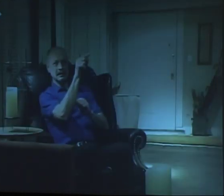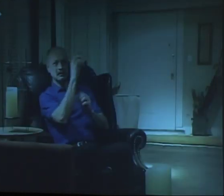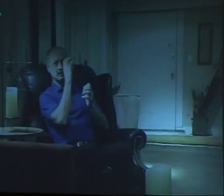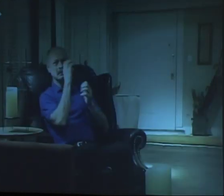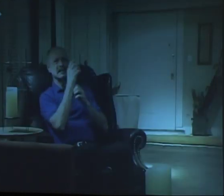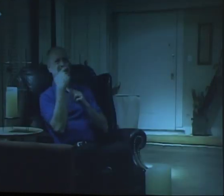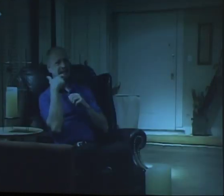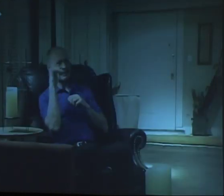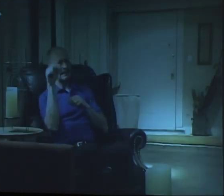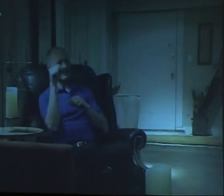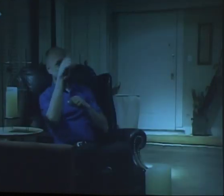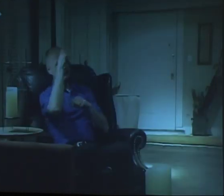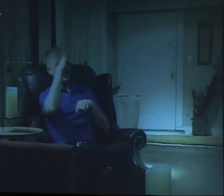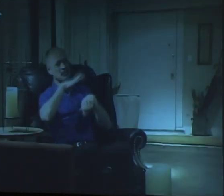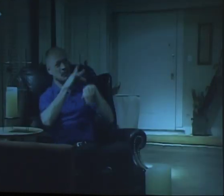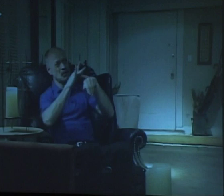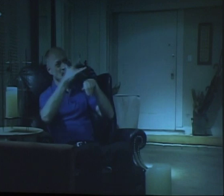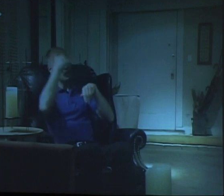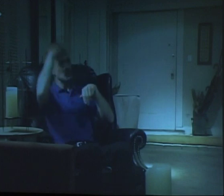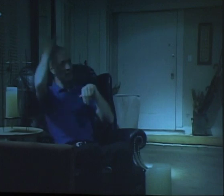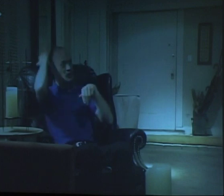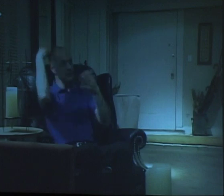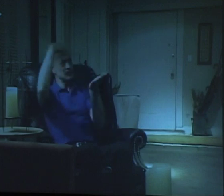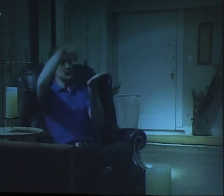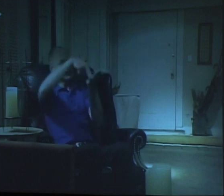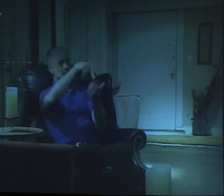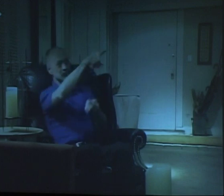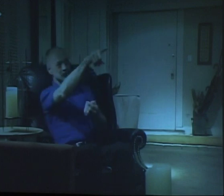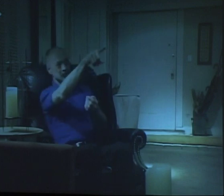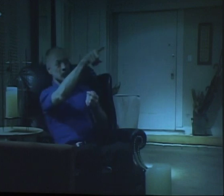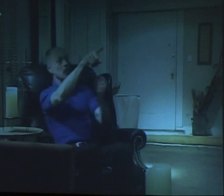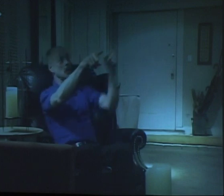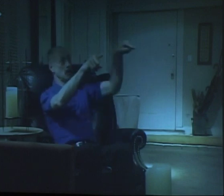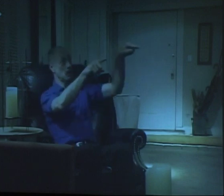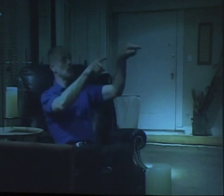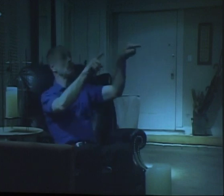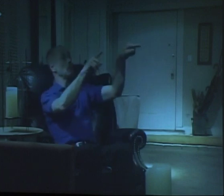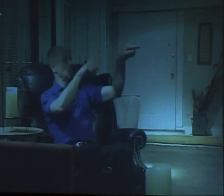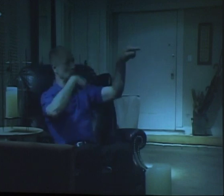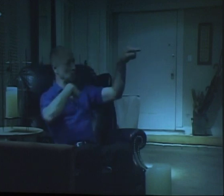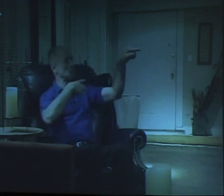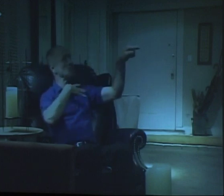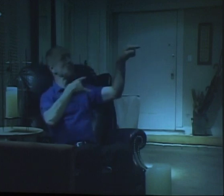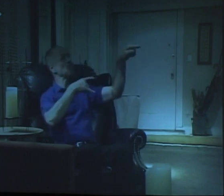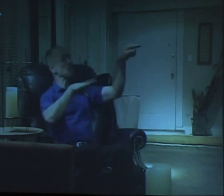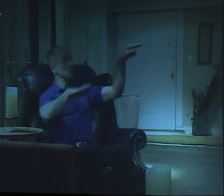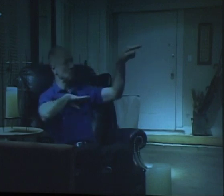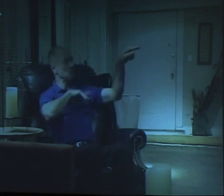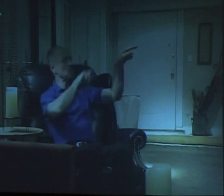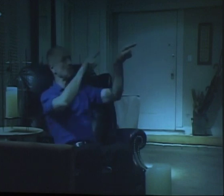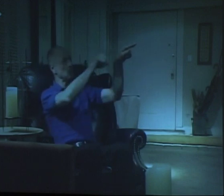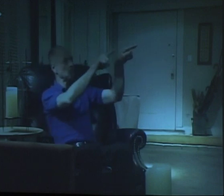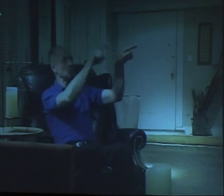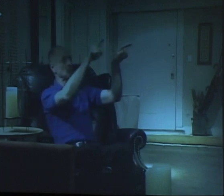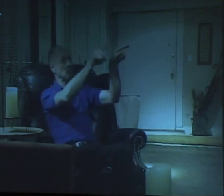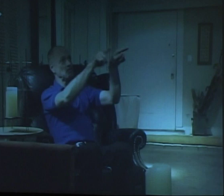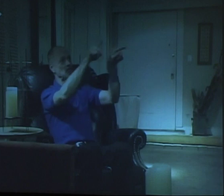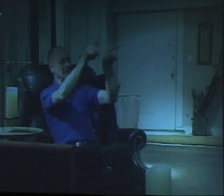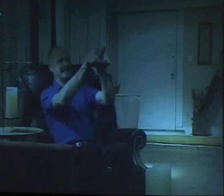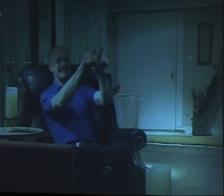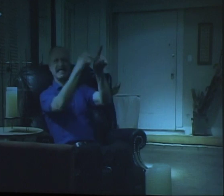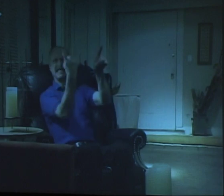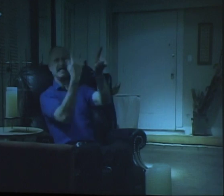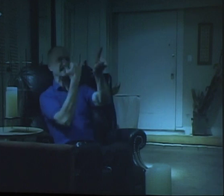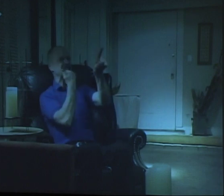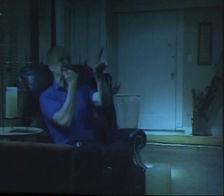this one particular figure that just, the bald guy who's standing there, there's something that's not